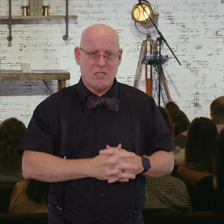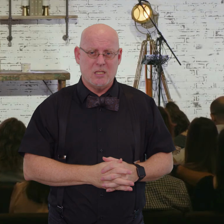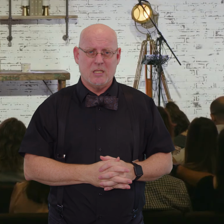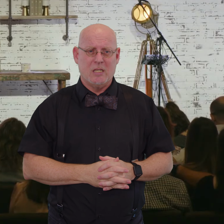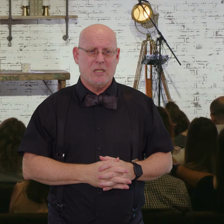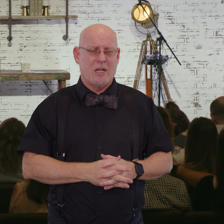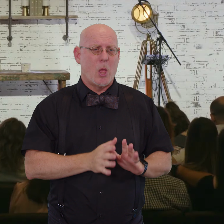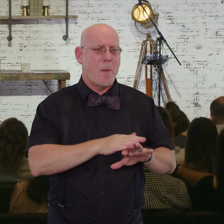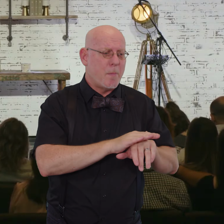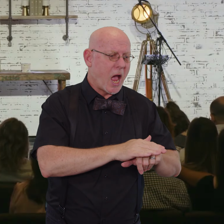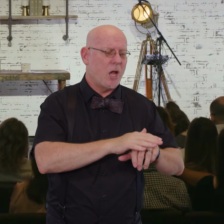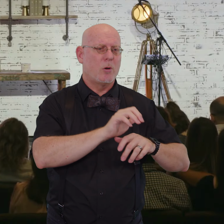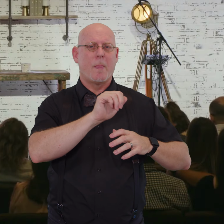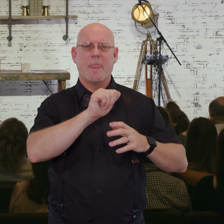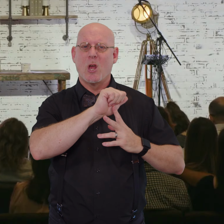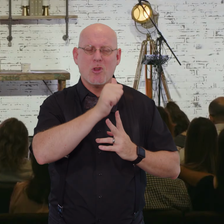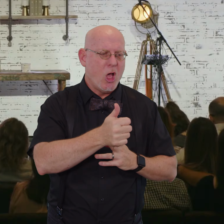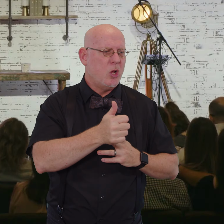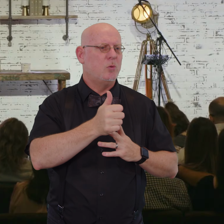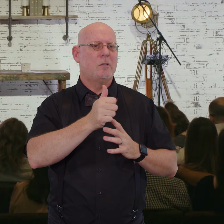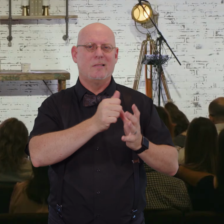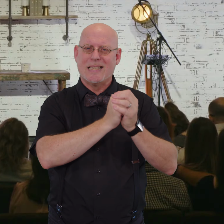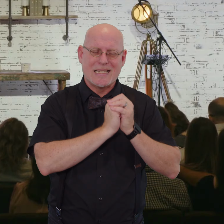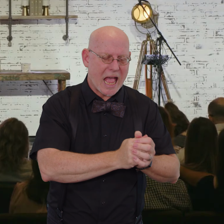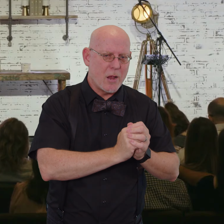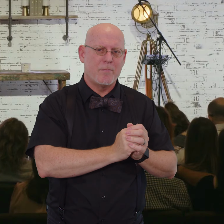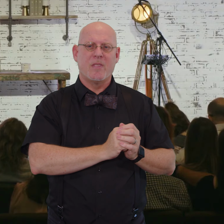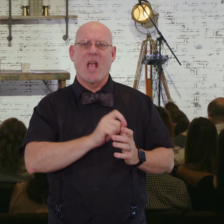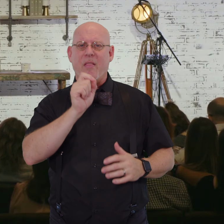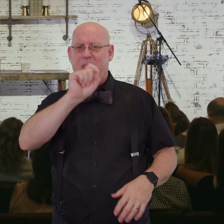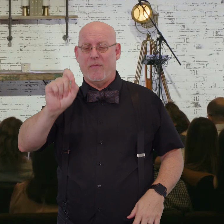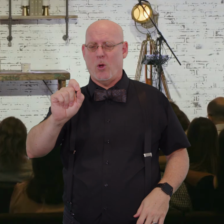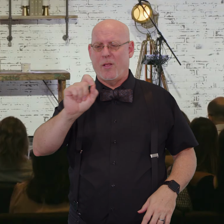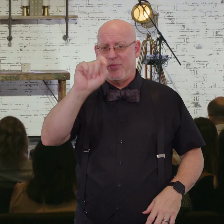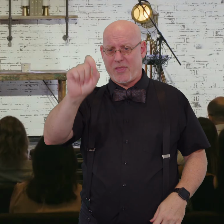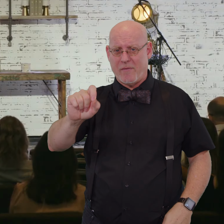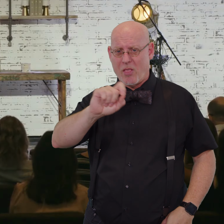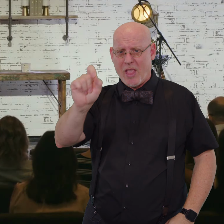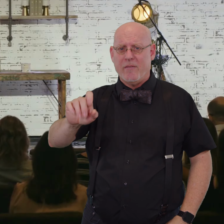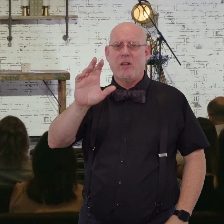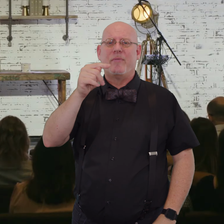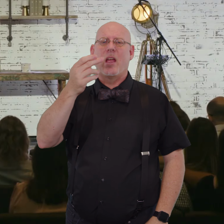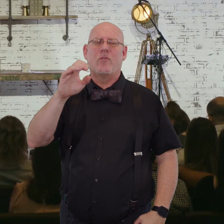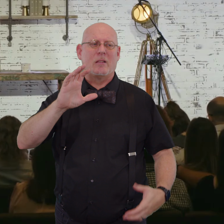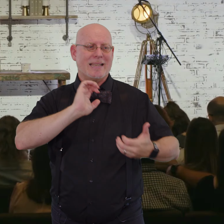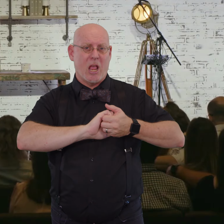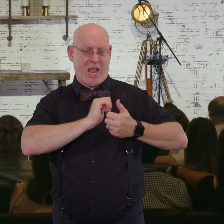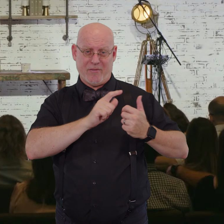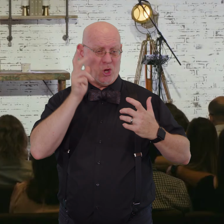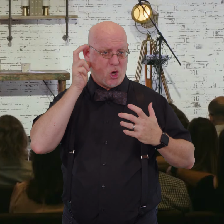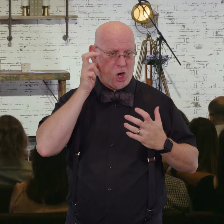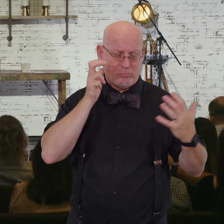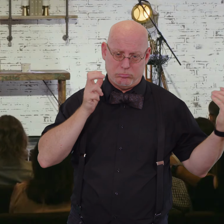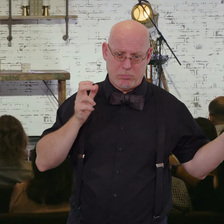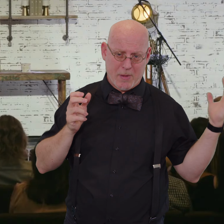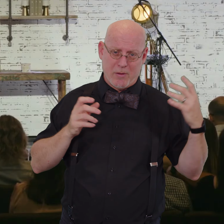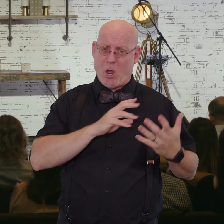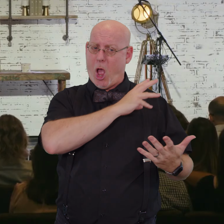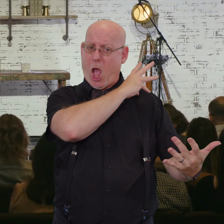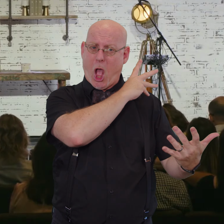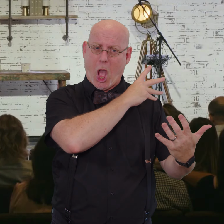hypocrisy adultery idolatry verse 14 therefore that's a conjunction that's connecting everything we just heard